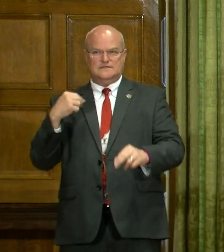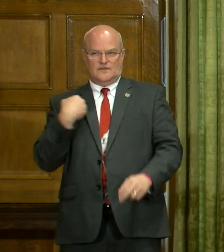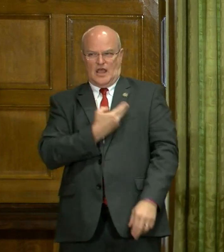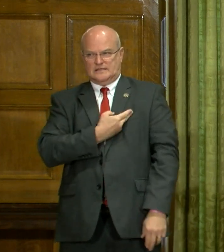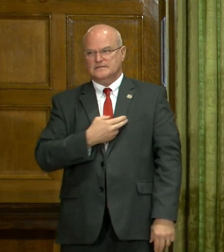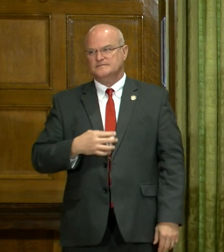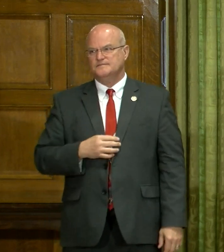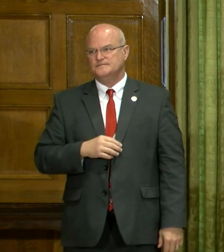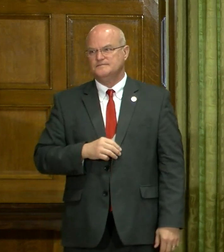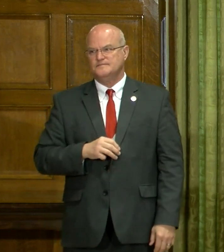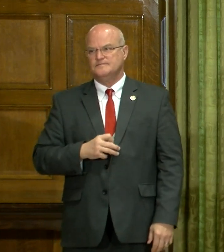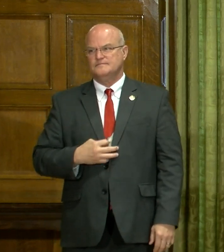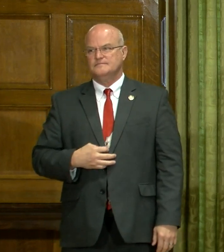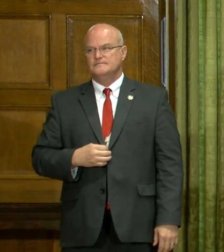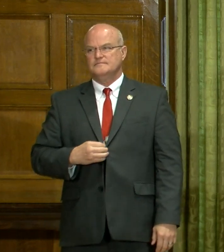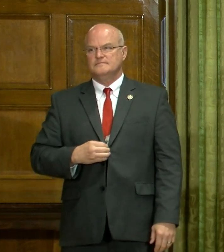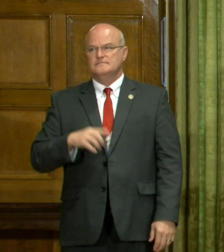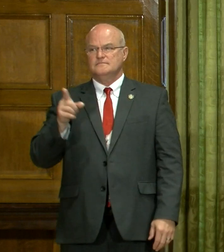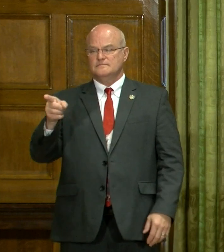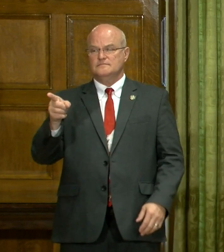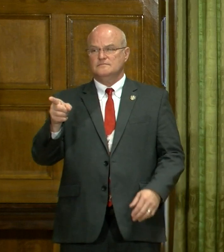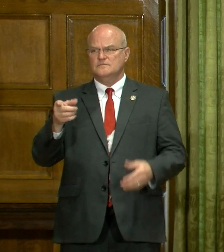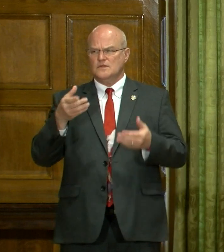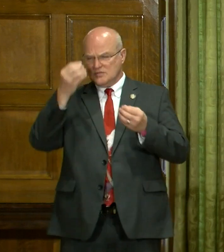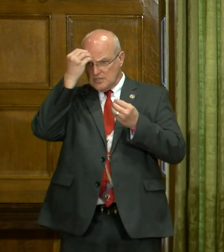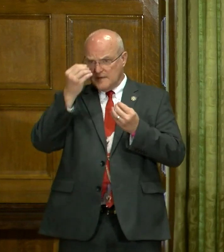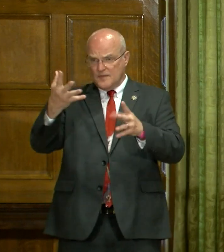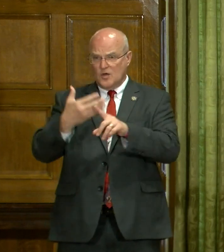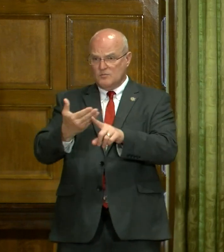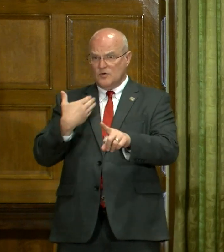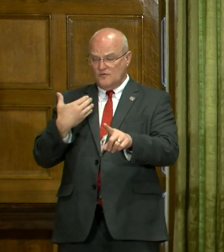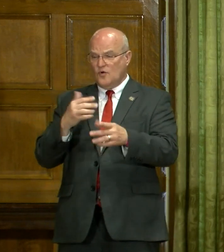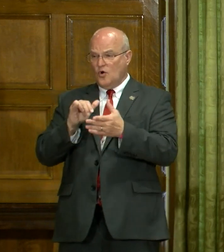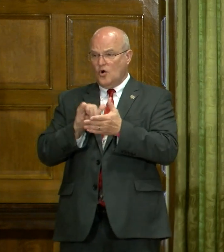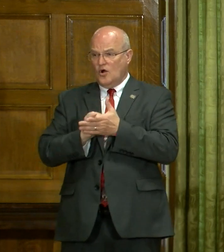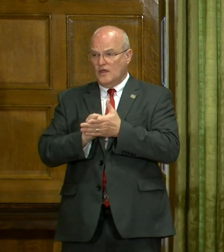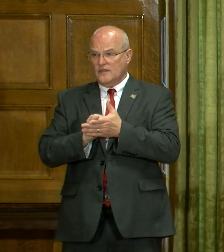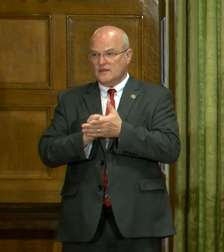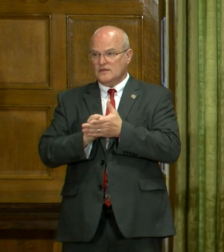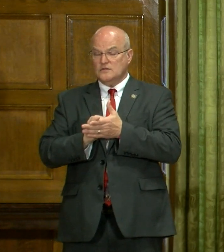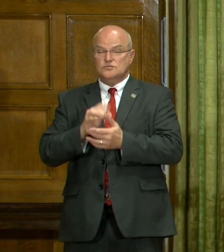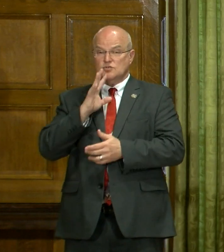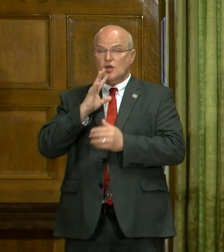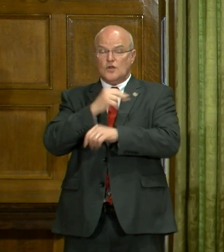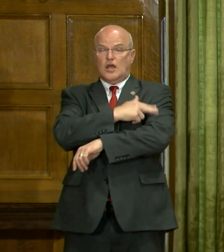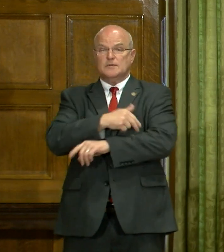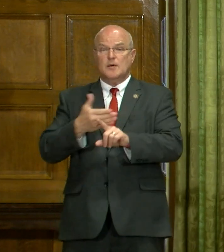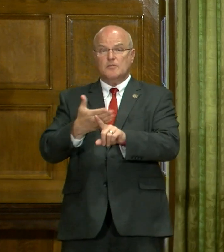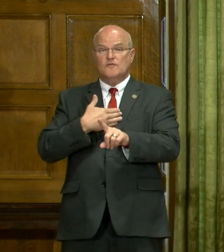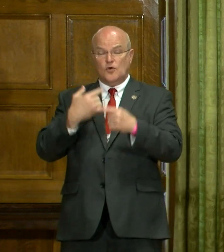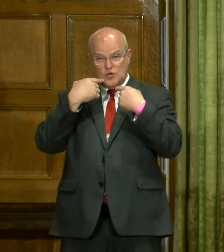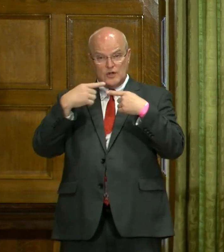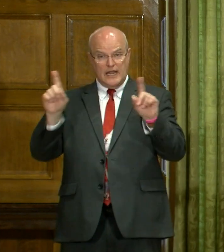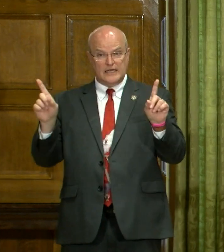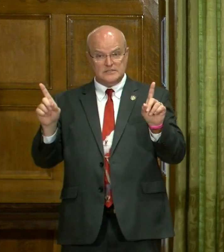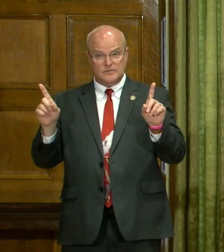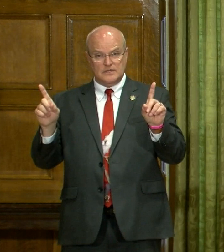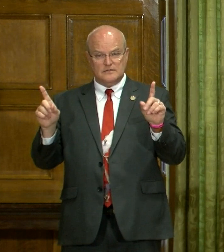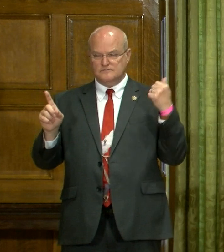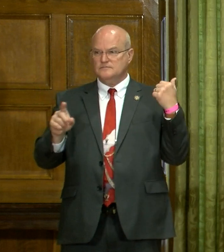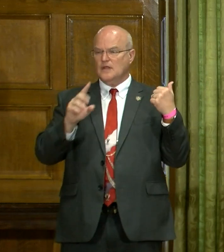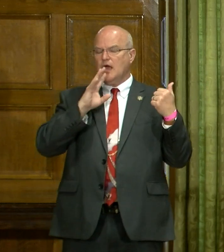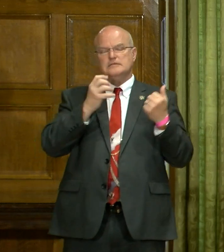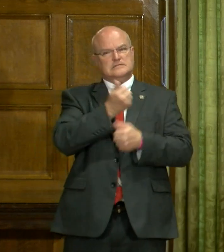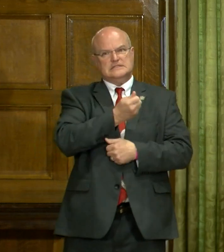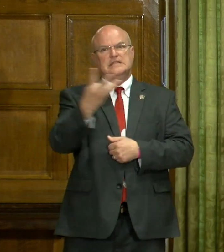us. Yes? Did you let them know did you talk to hospitals before your announcement yesterday? I